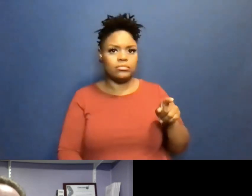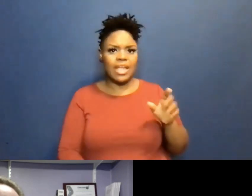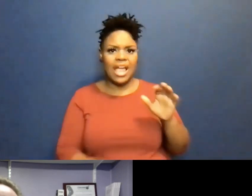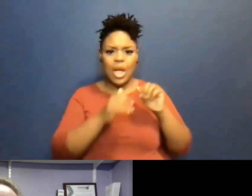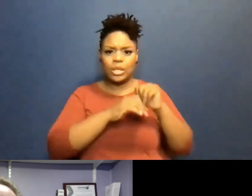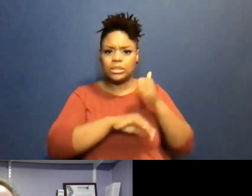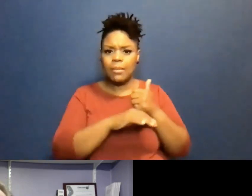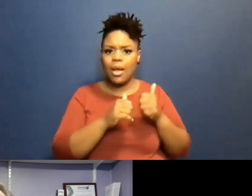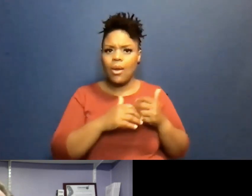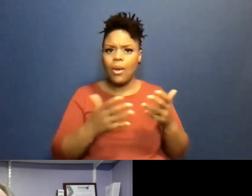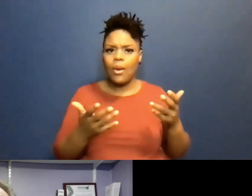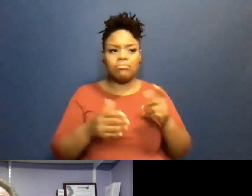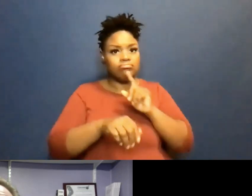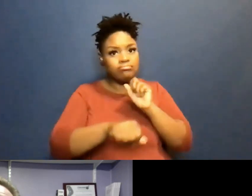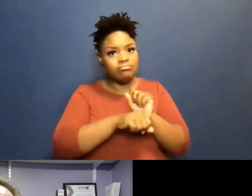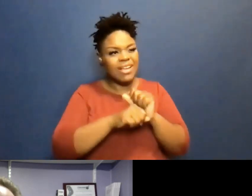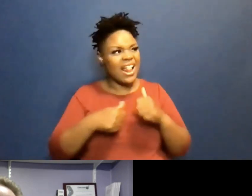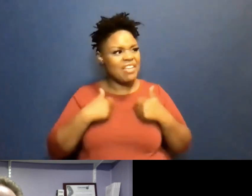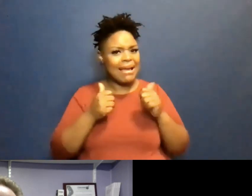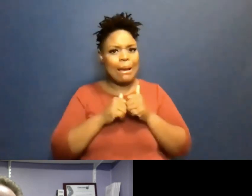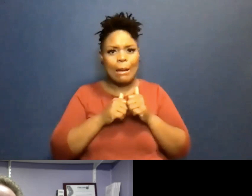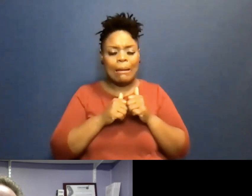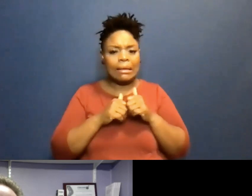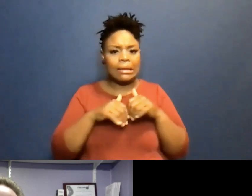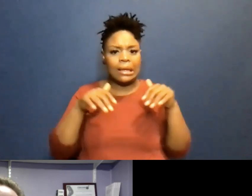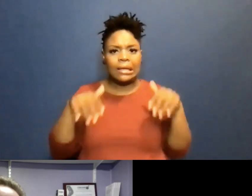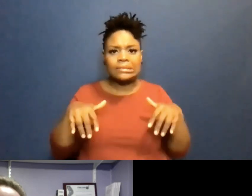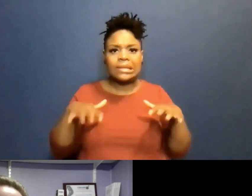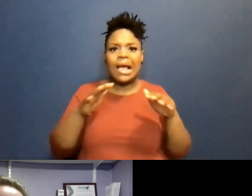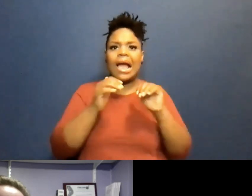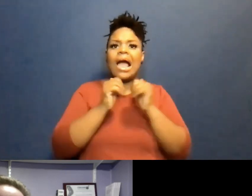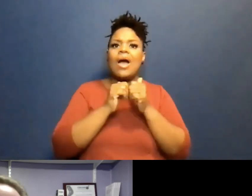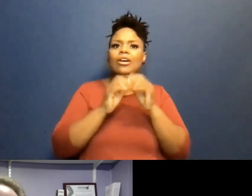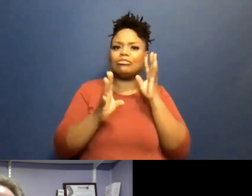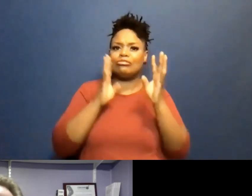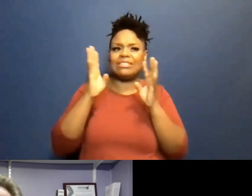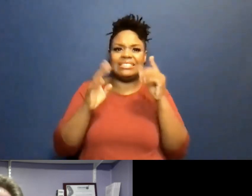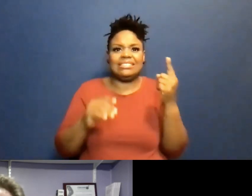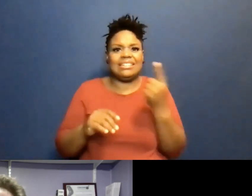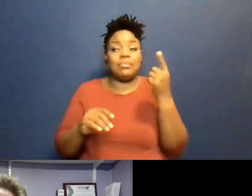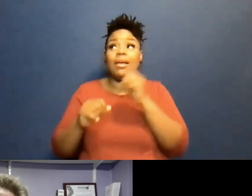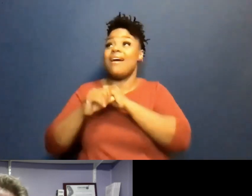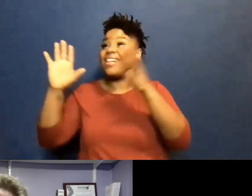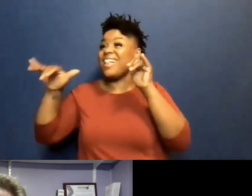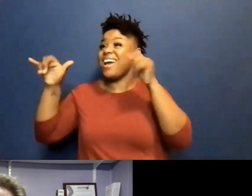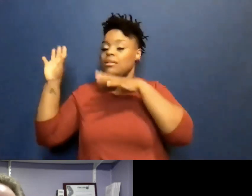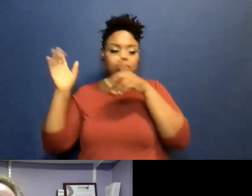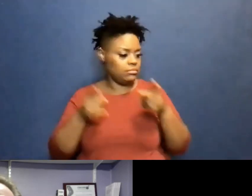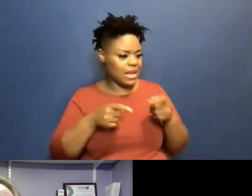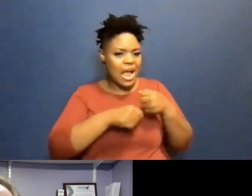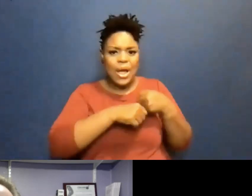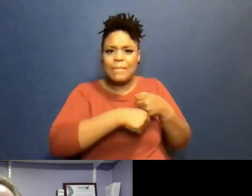how will we create something like that? So that process of going from a kind